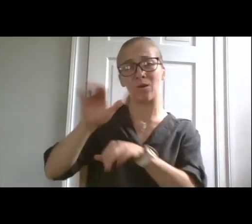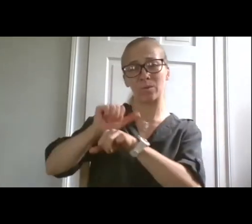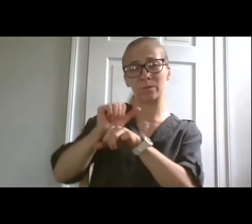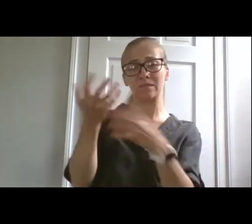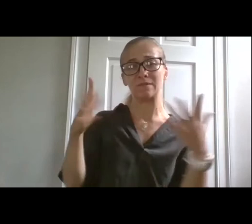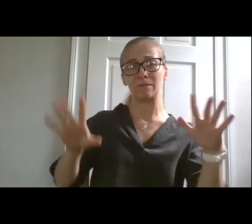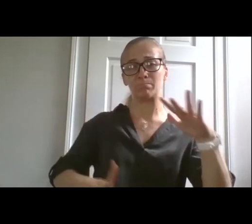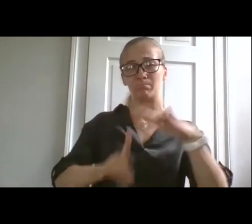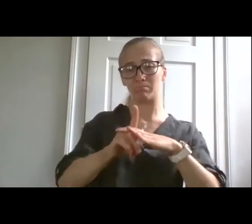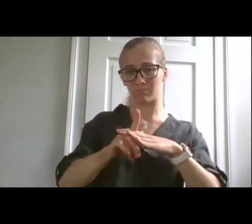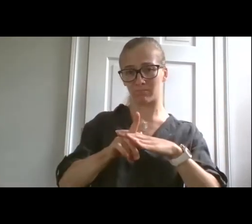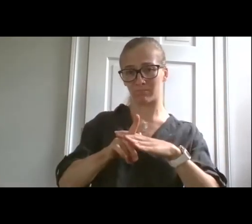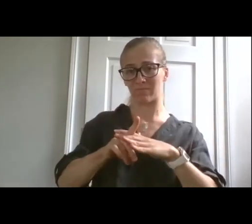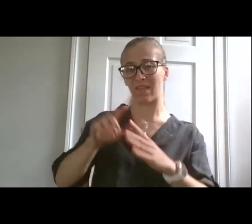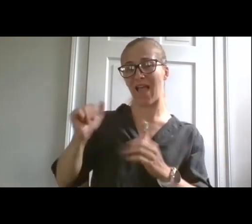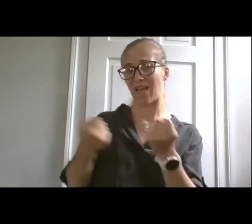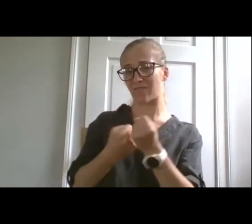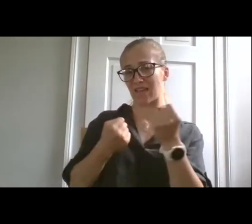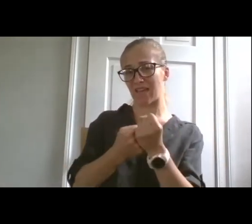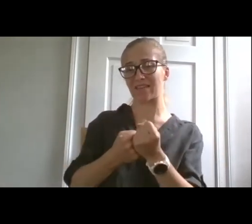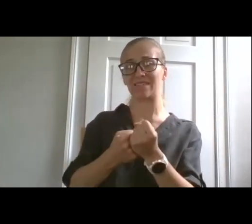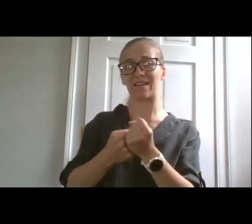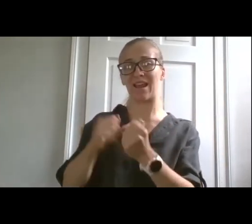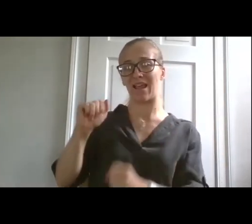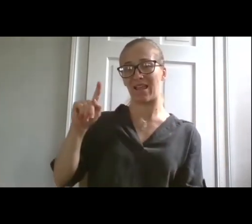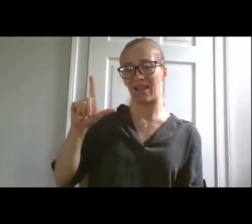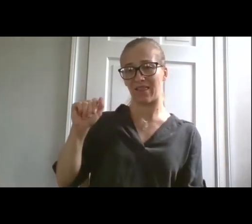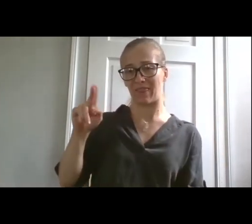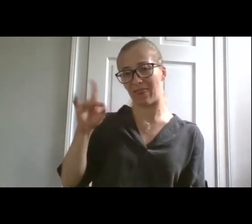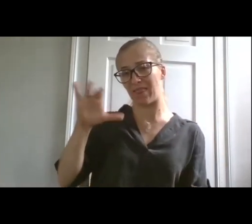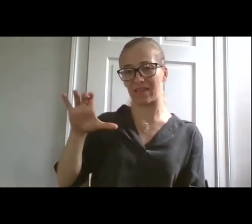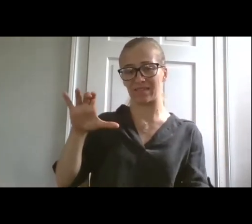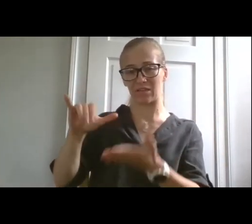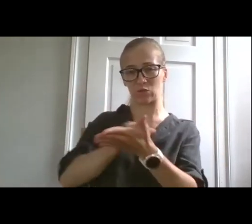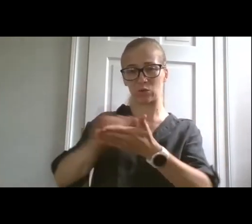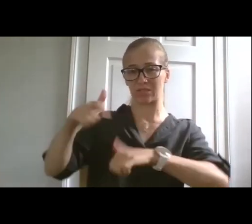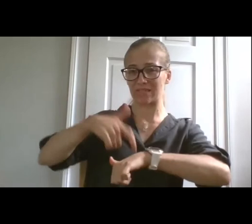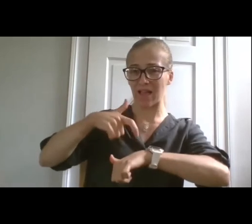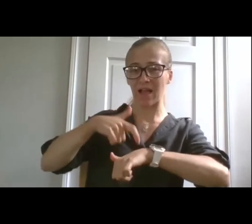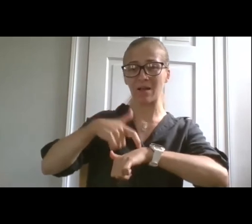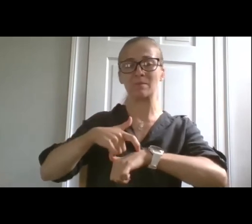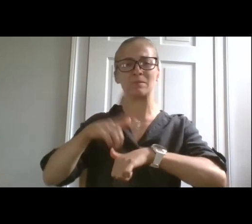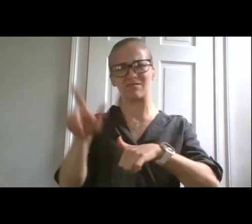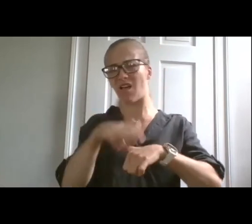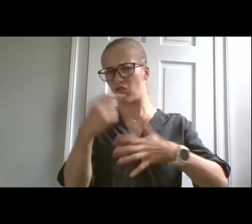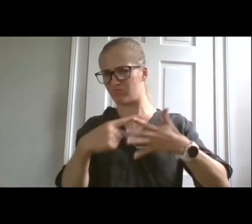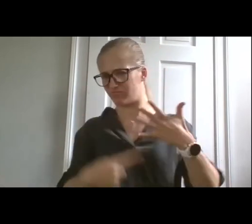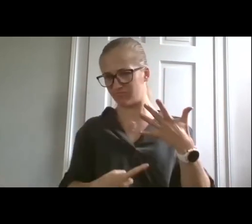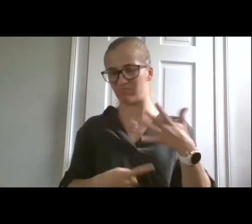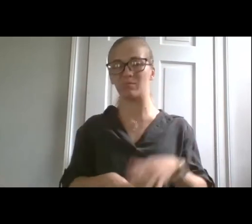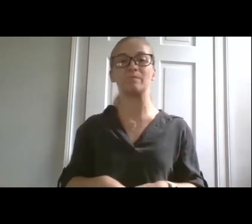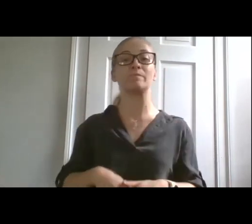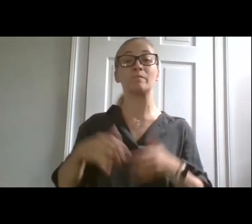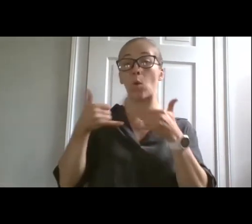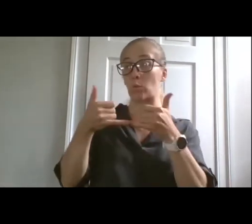also appeared in The Advocate, The Atlantic, Conjunctions, The New York Times, Plowshares, and elsewhere. His